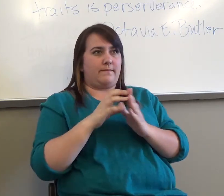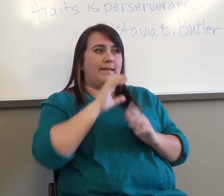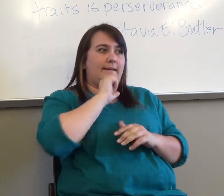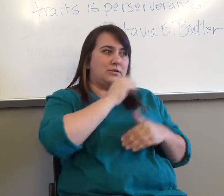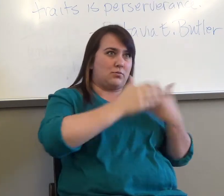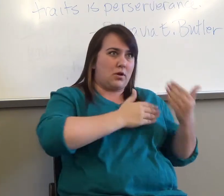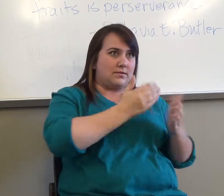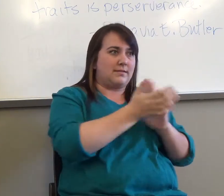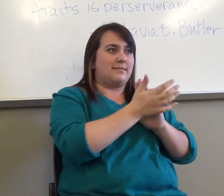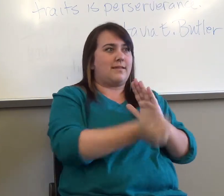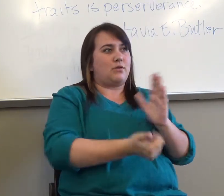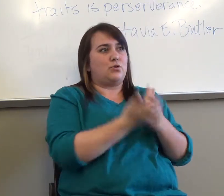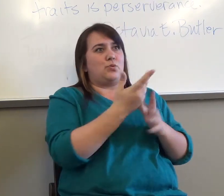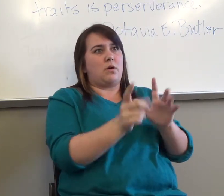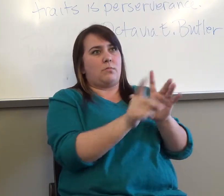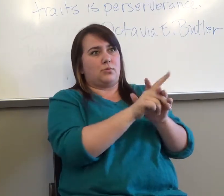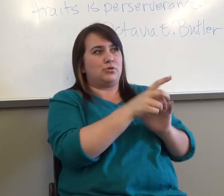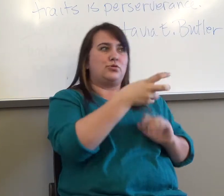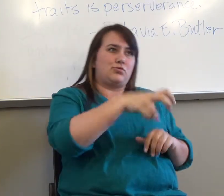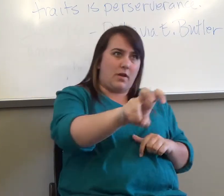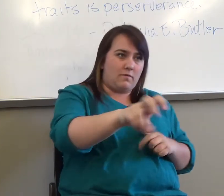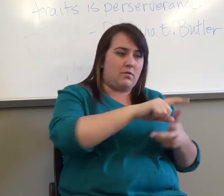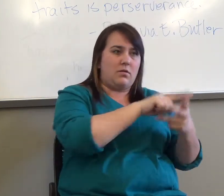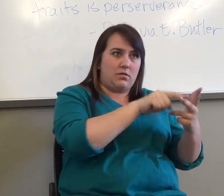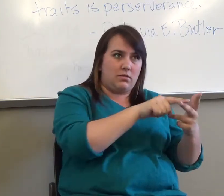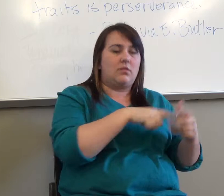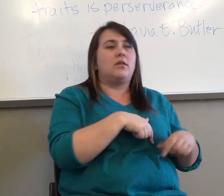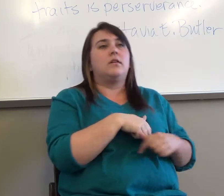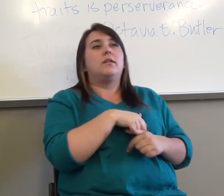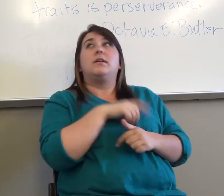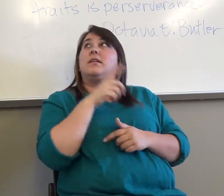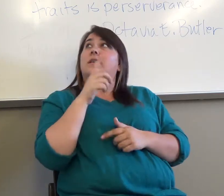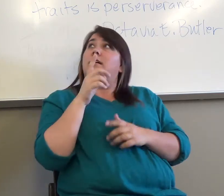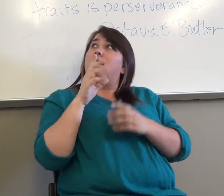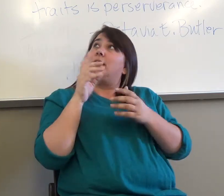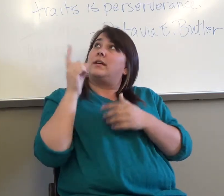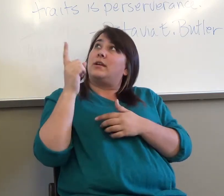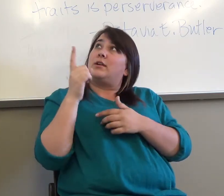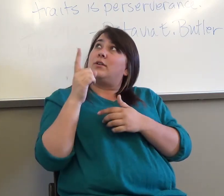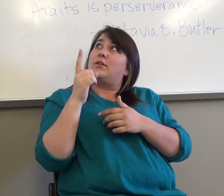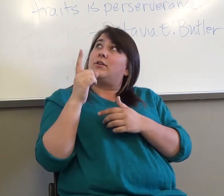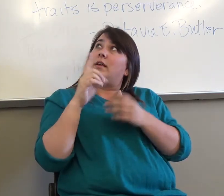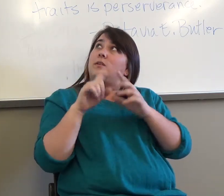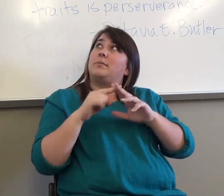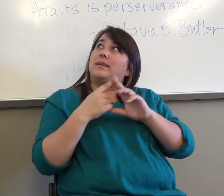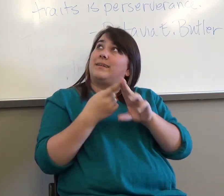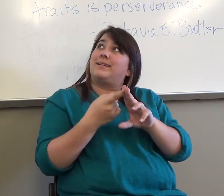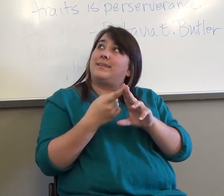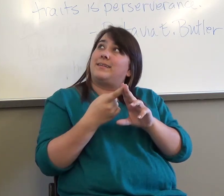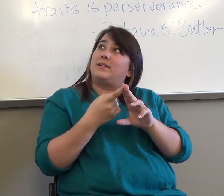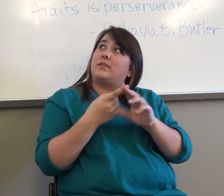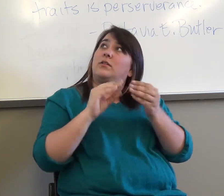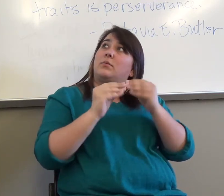talented, newcomers, and travel. Here they come at the beginning, and here they come at the end. So it can be either